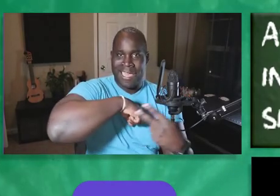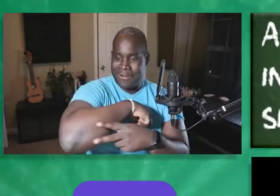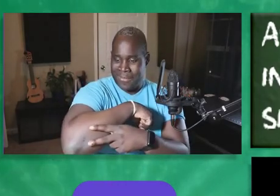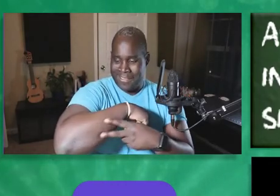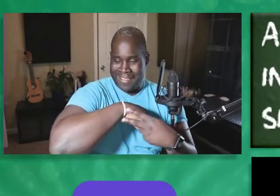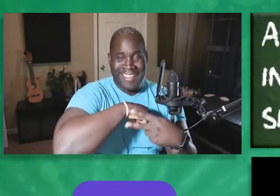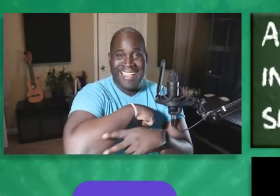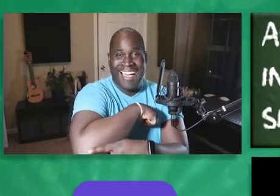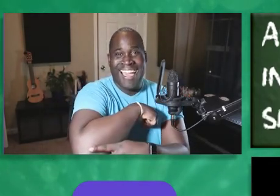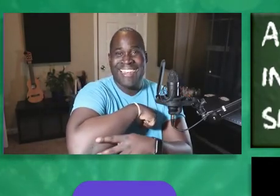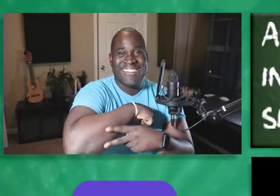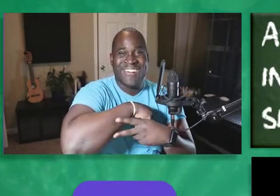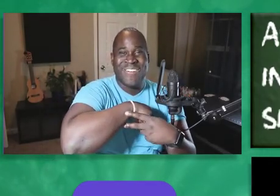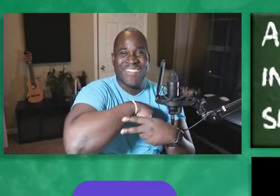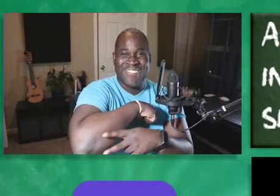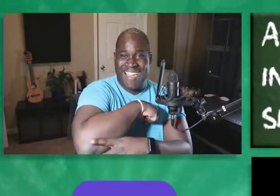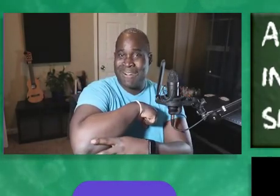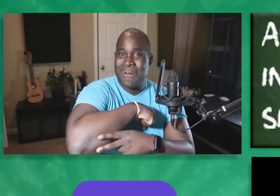Steel.